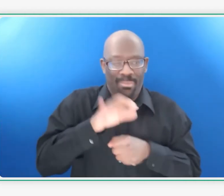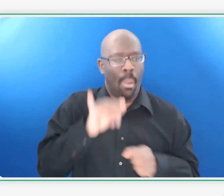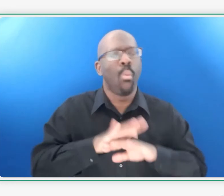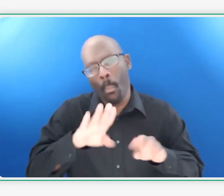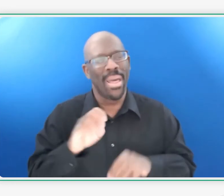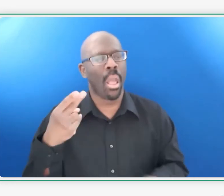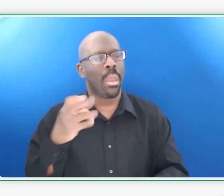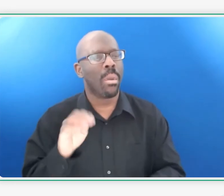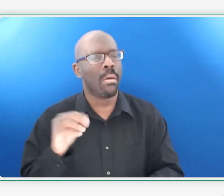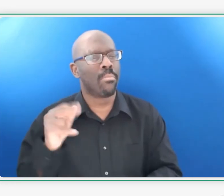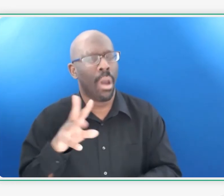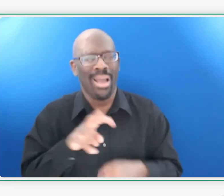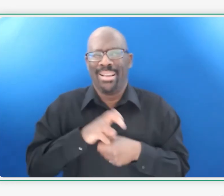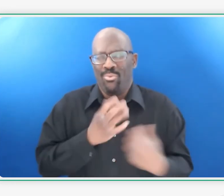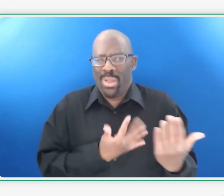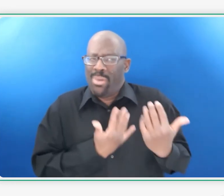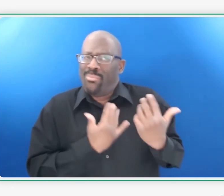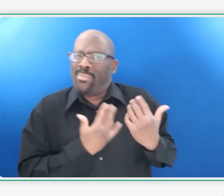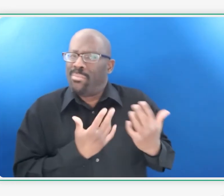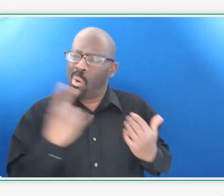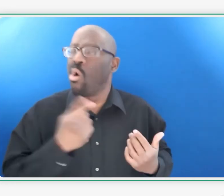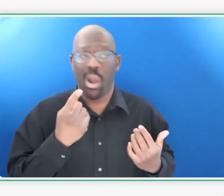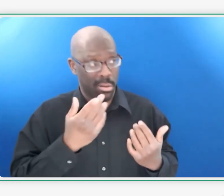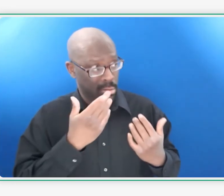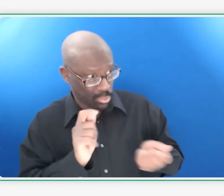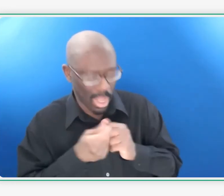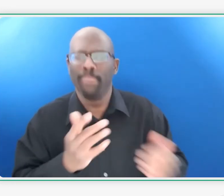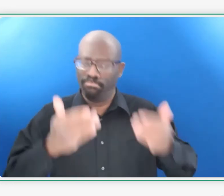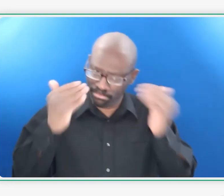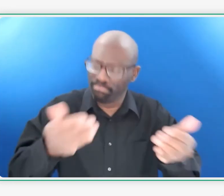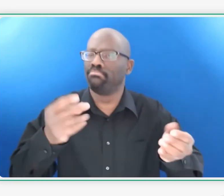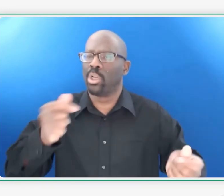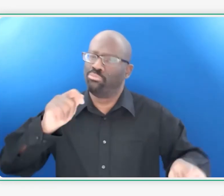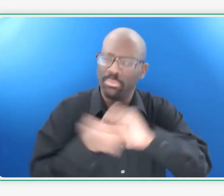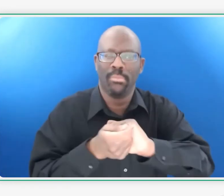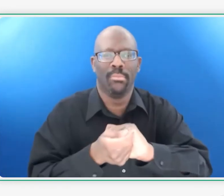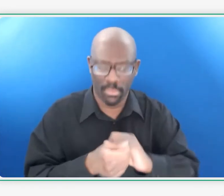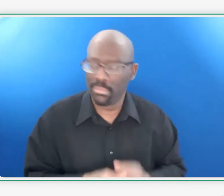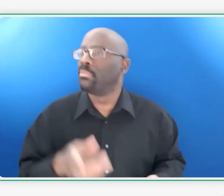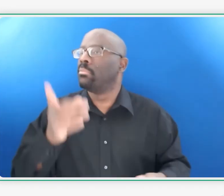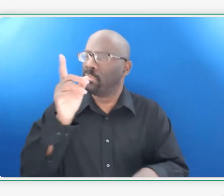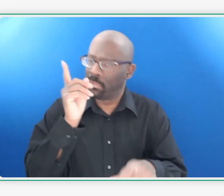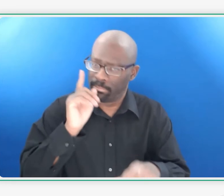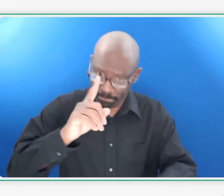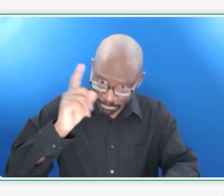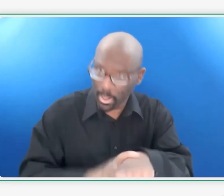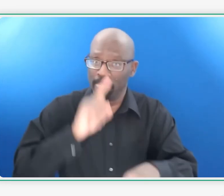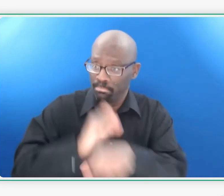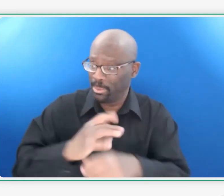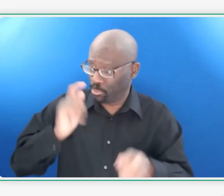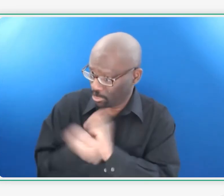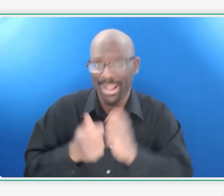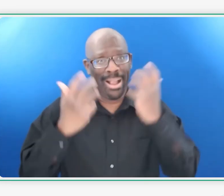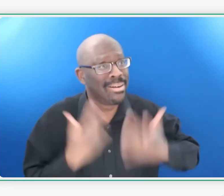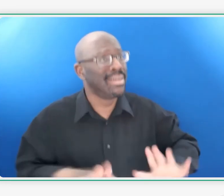We have to be proactive. We can't be like him and Ha, just waiting for the cheese to magically show up. We have to go